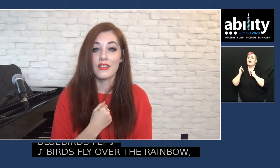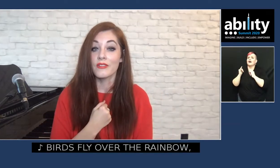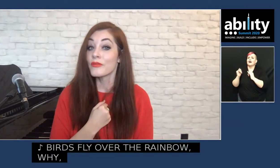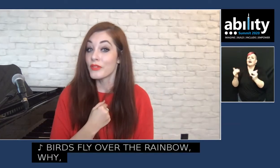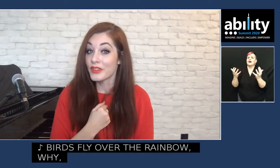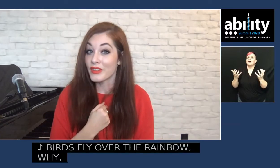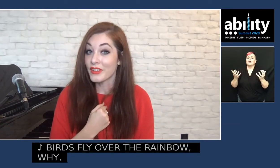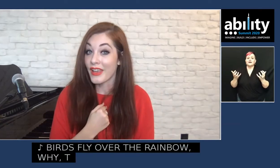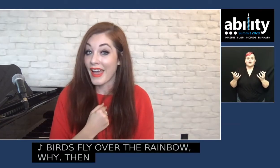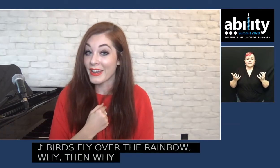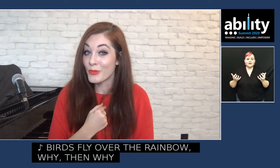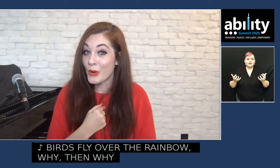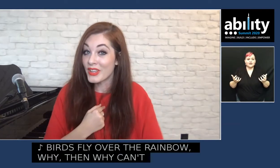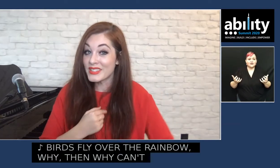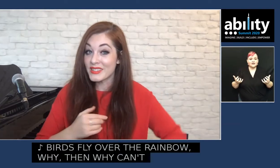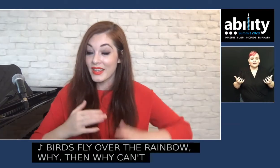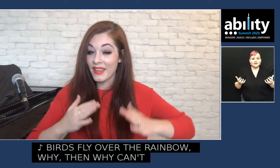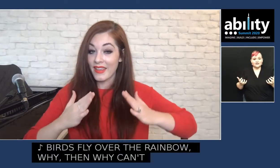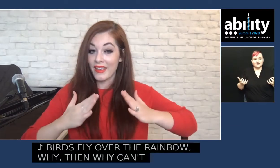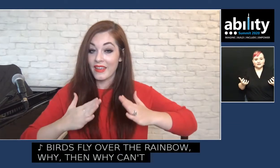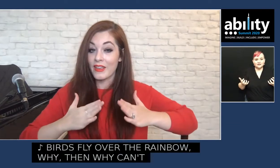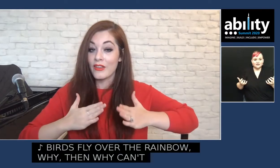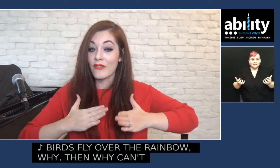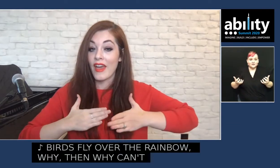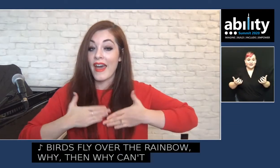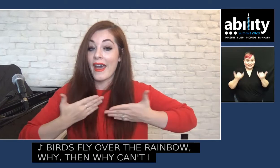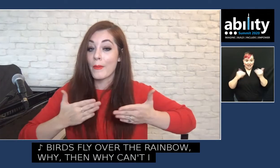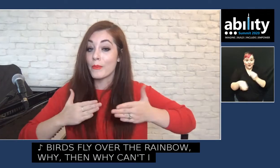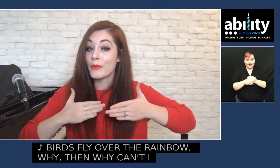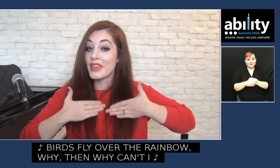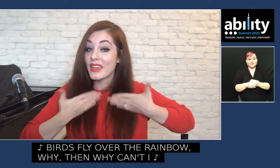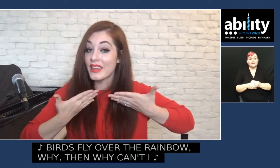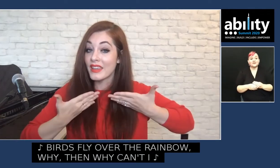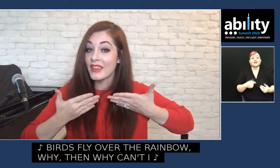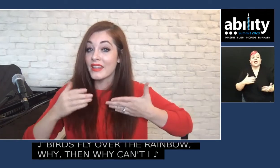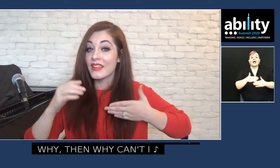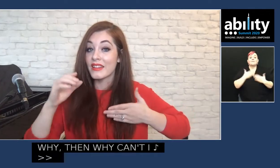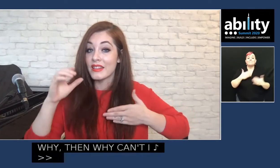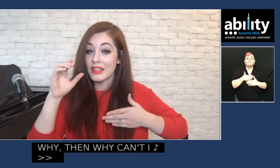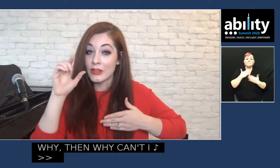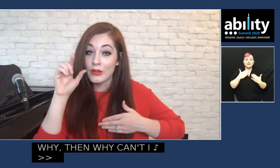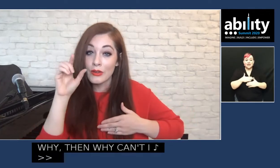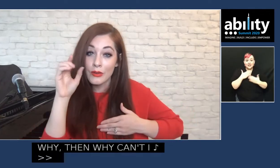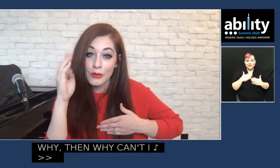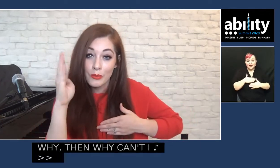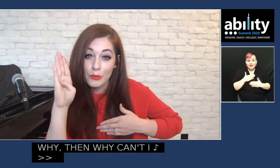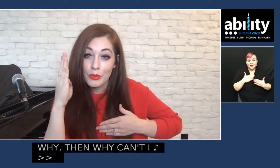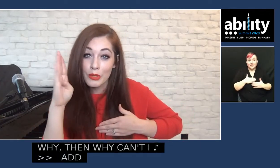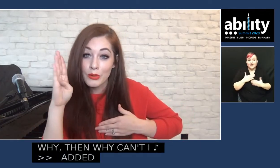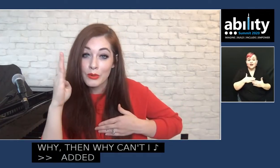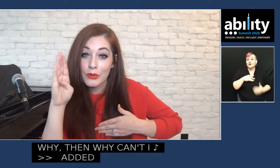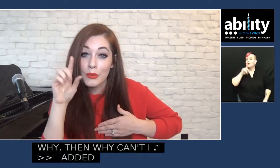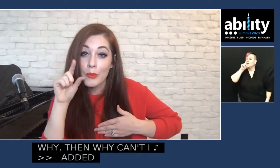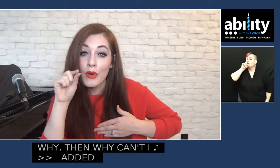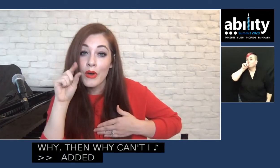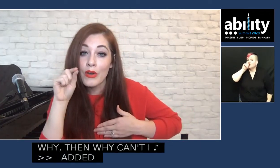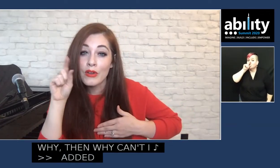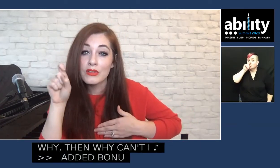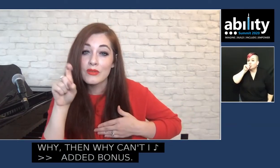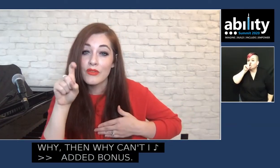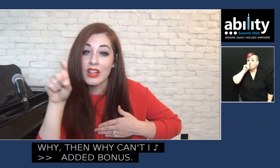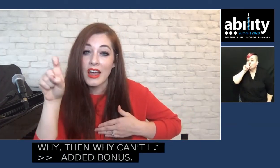I? Added bonus, if happy little